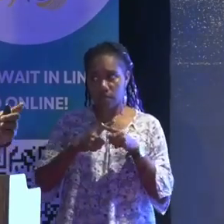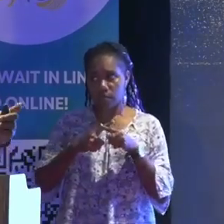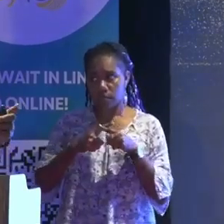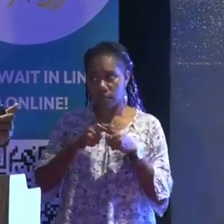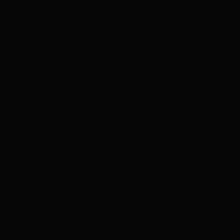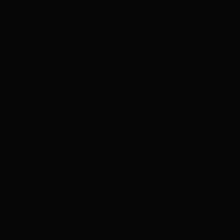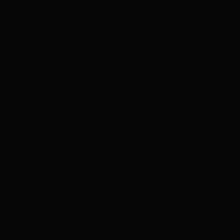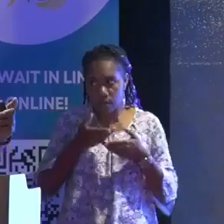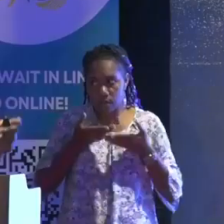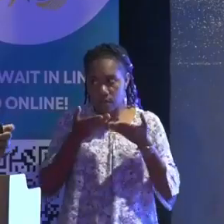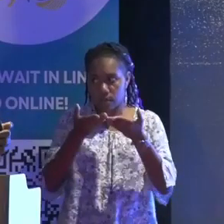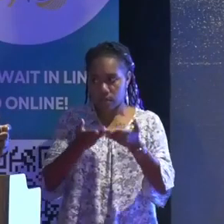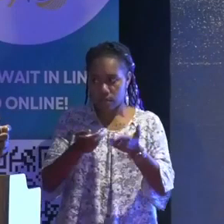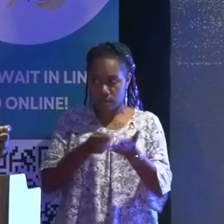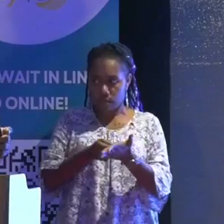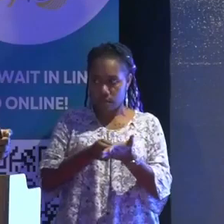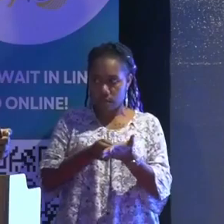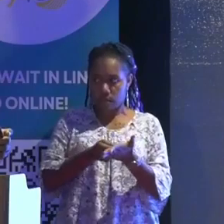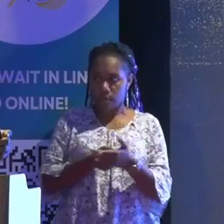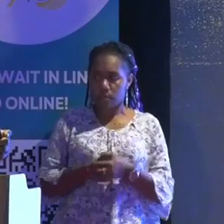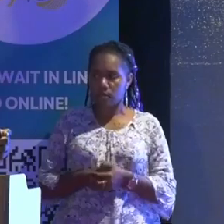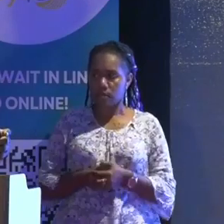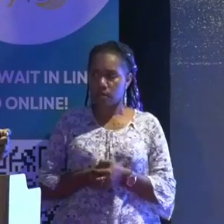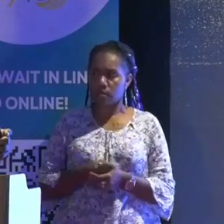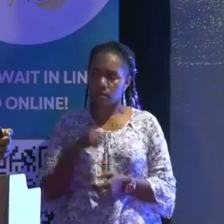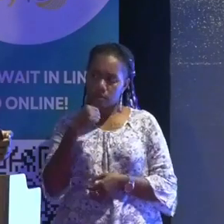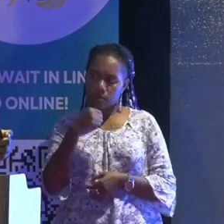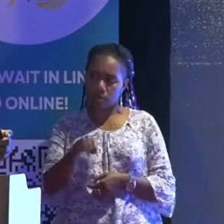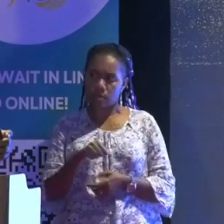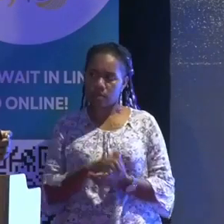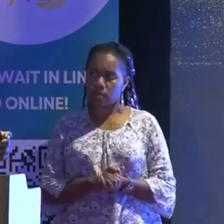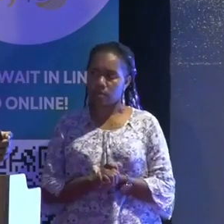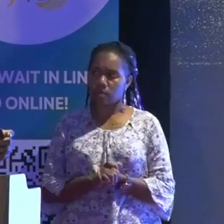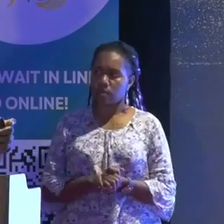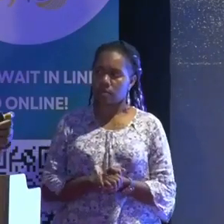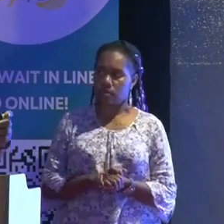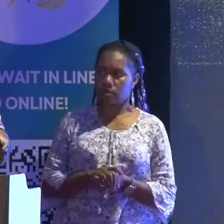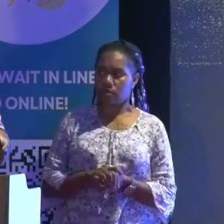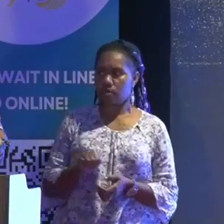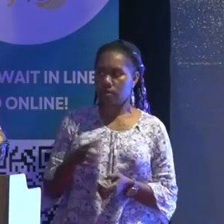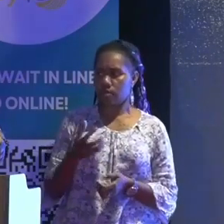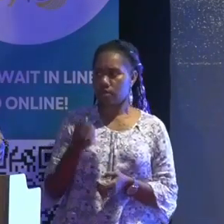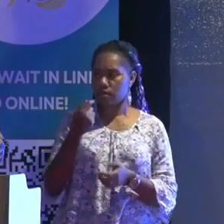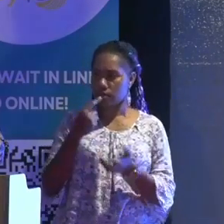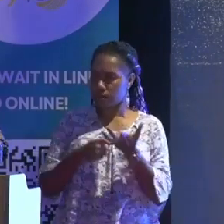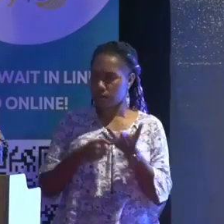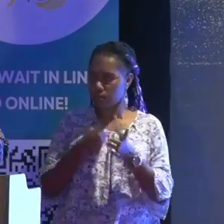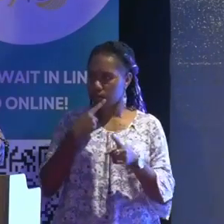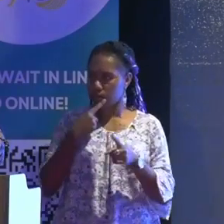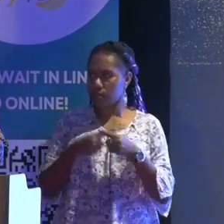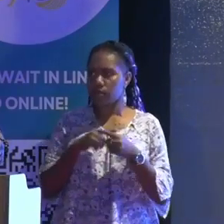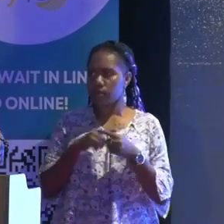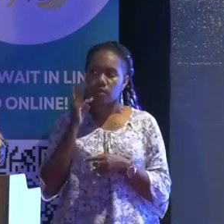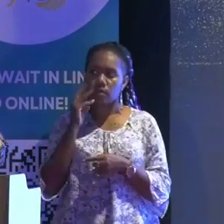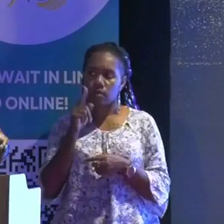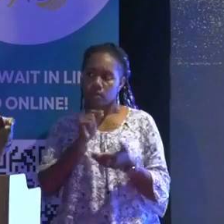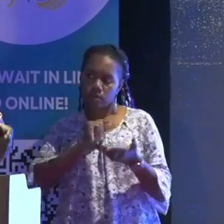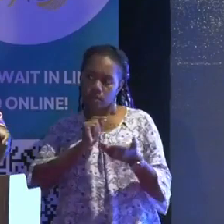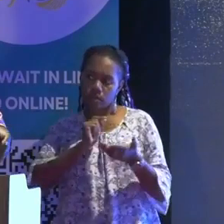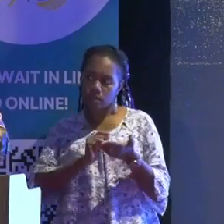and the salary does not attract any tax, when you fill in the tax remittance